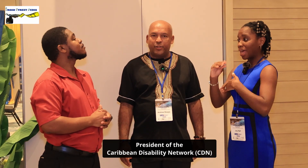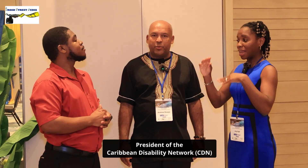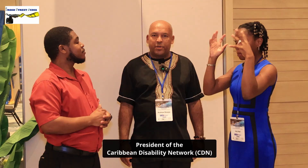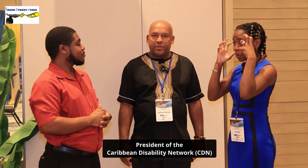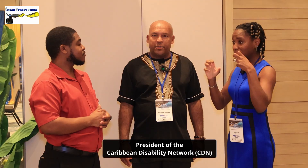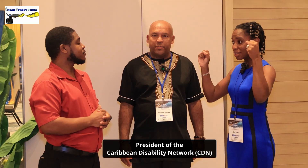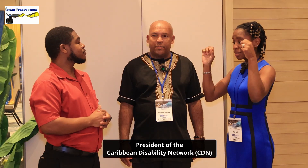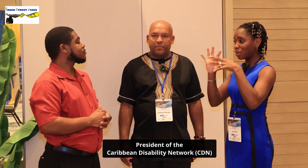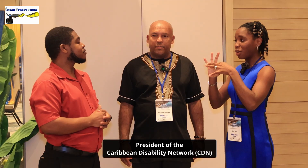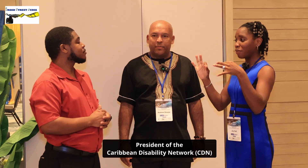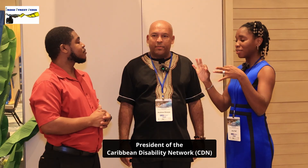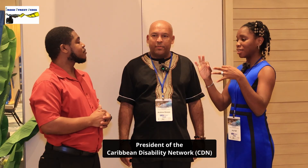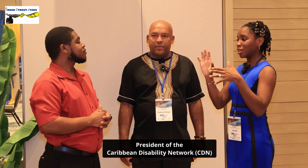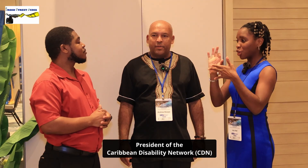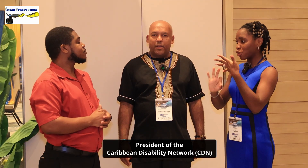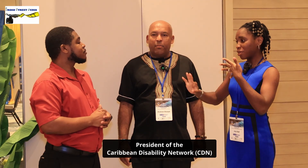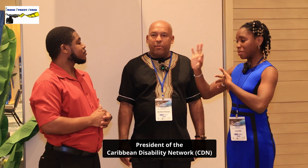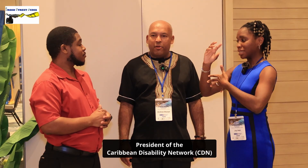Disability Network.